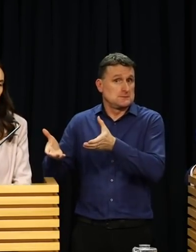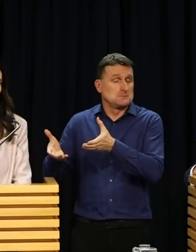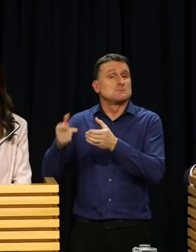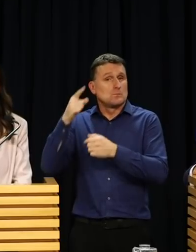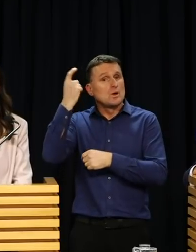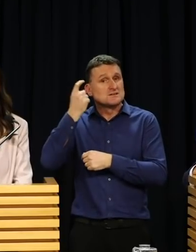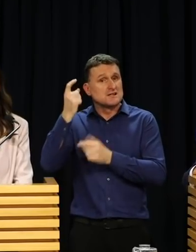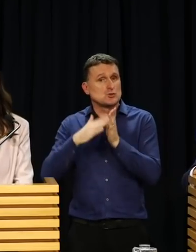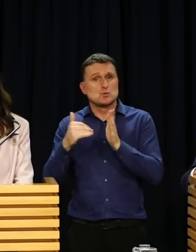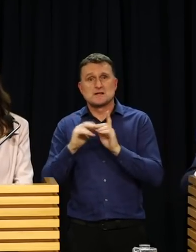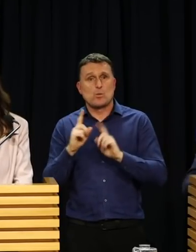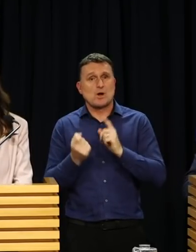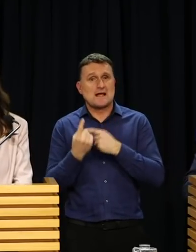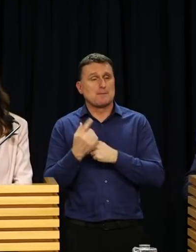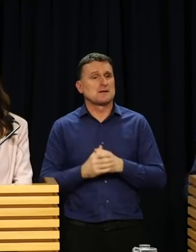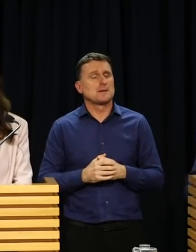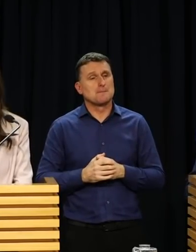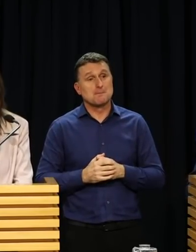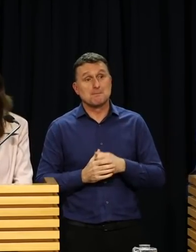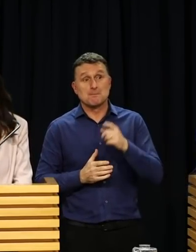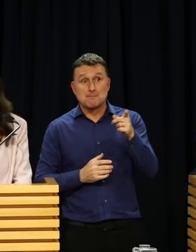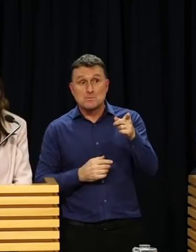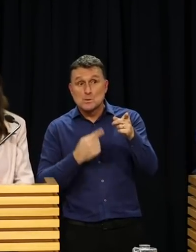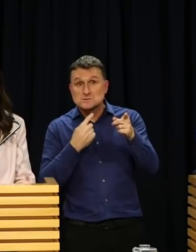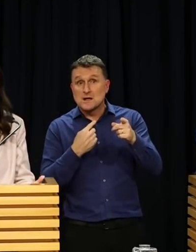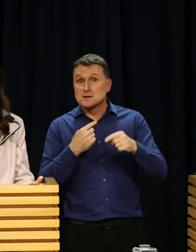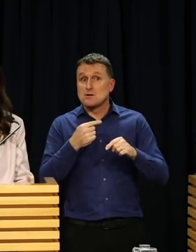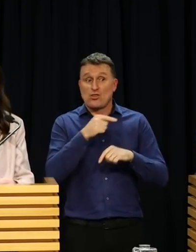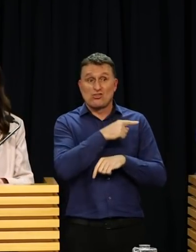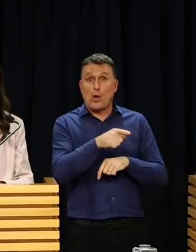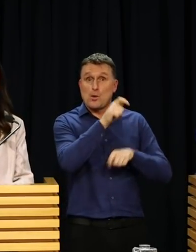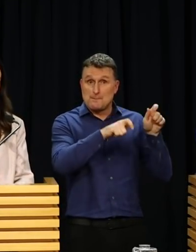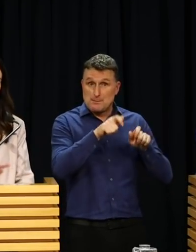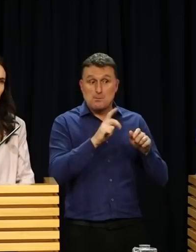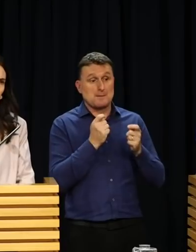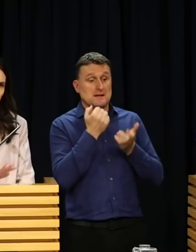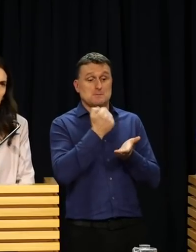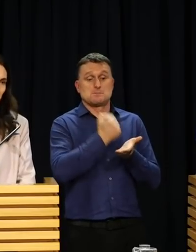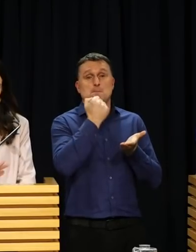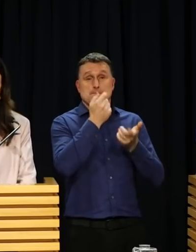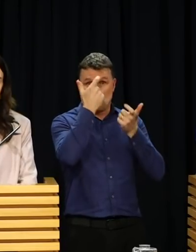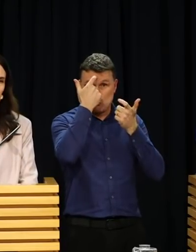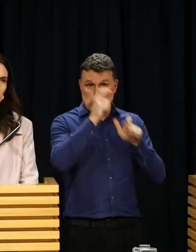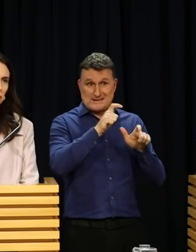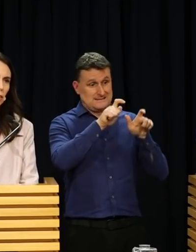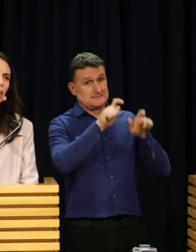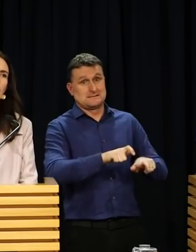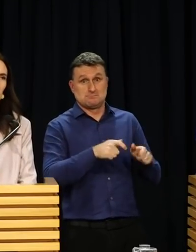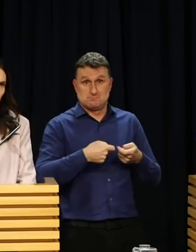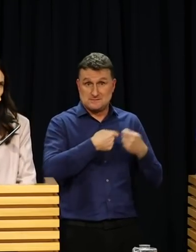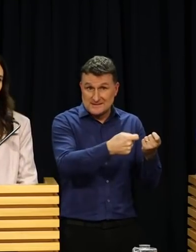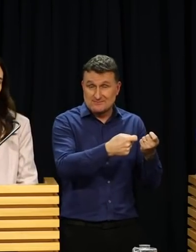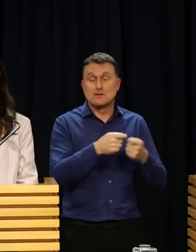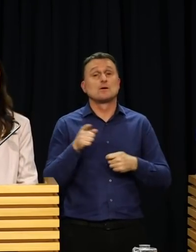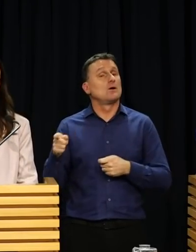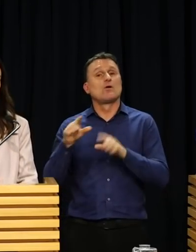Zealand's immigration settings. So you're saying those people could get residency? No, I'm saying we haven't made any final decisions on any of these issues.